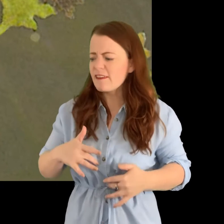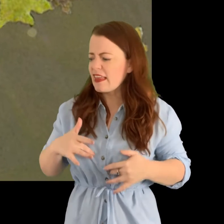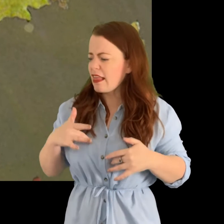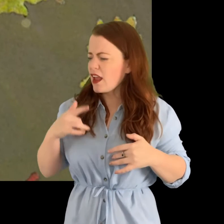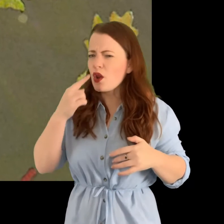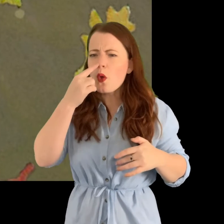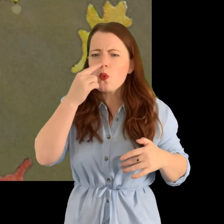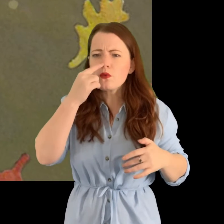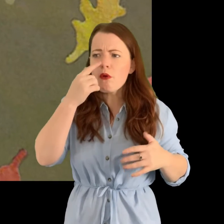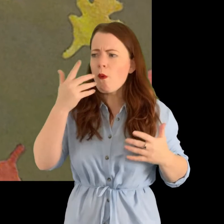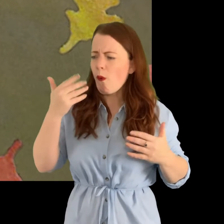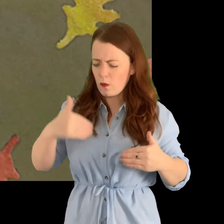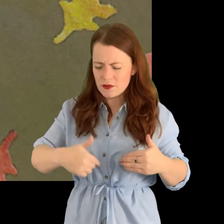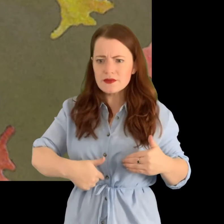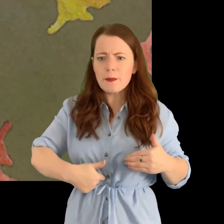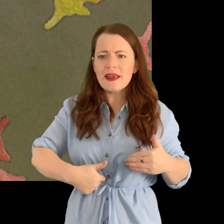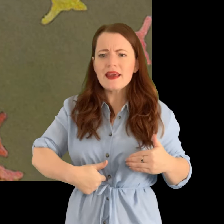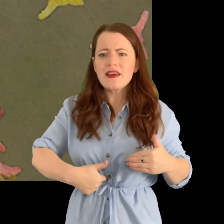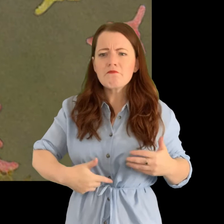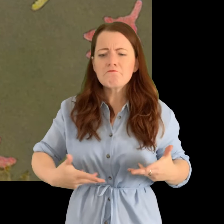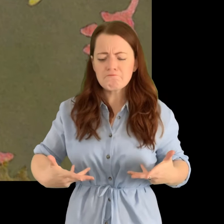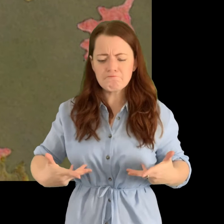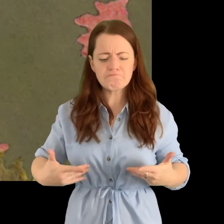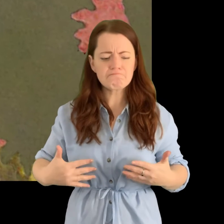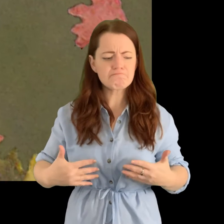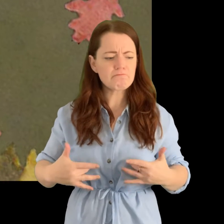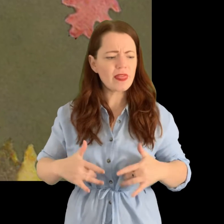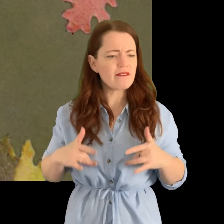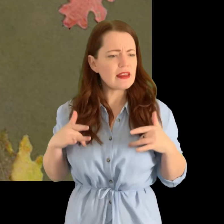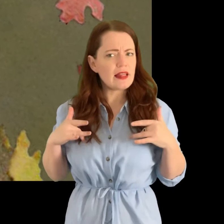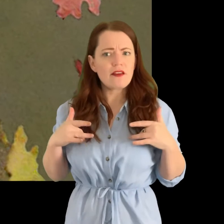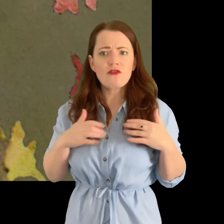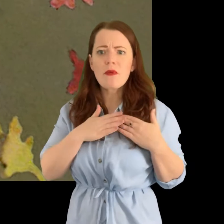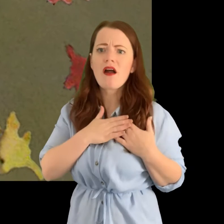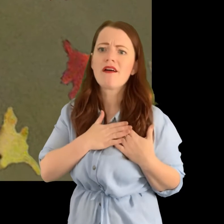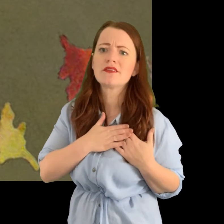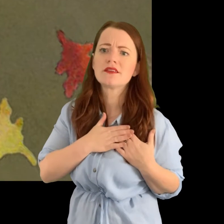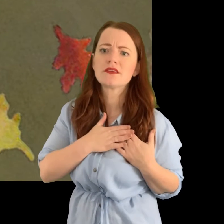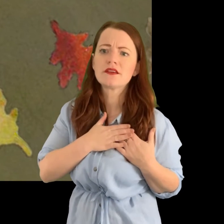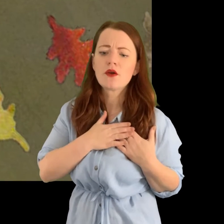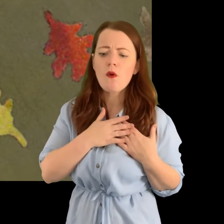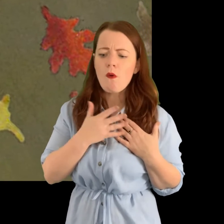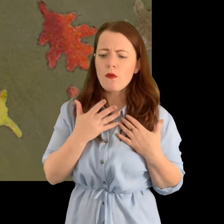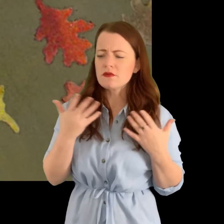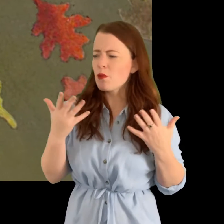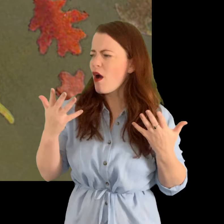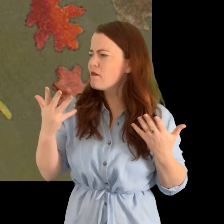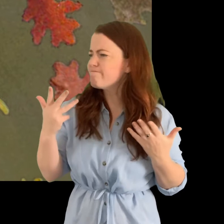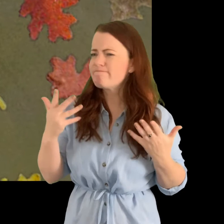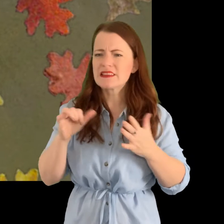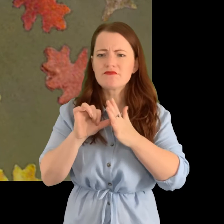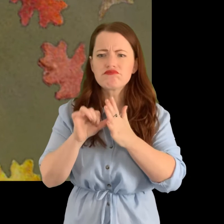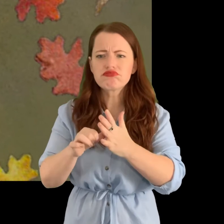But then she had a feeling in her nose. Or was it in her tummy? Was it there? Or was the feeling coming from her heart?